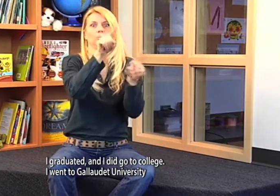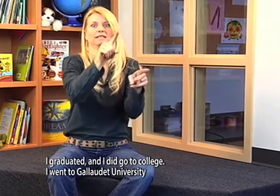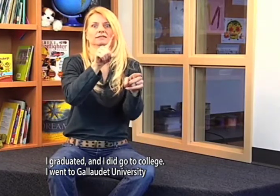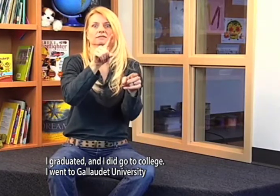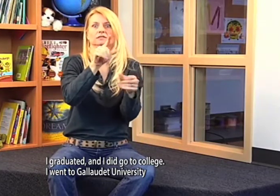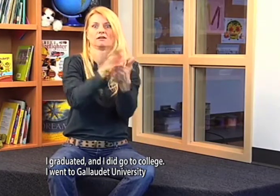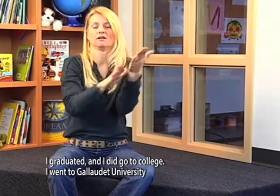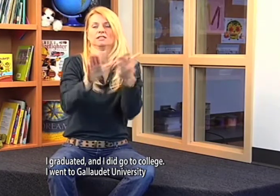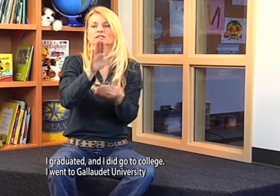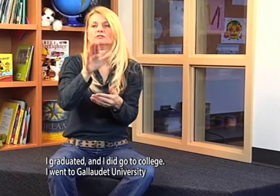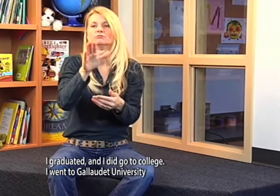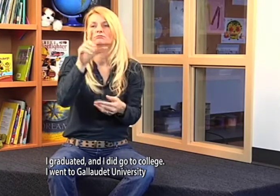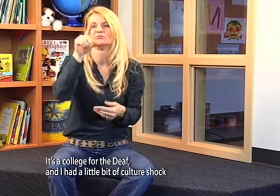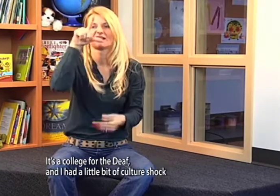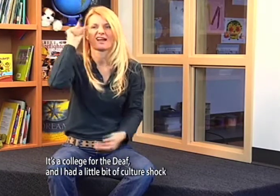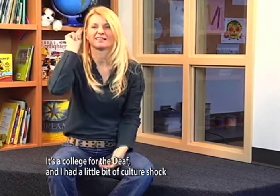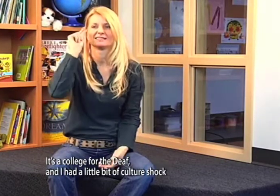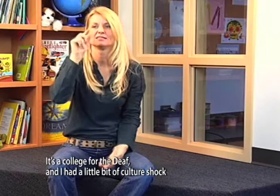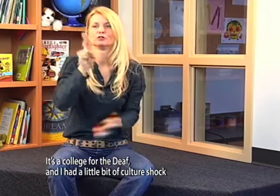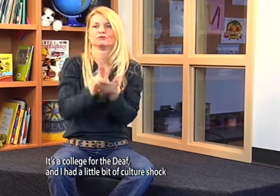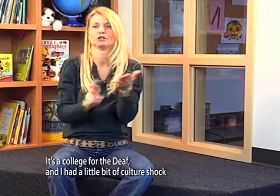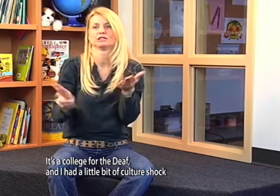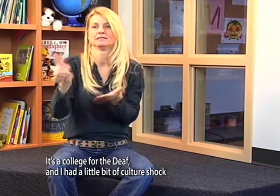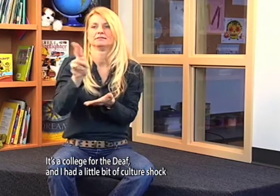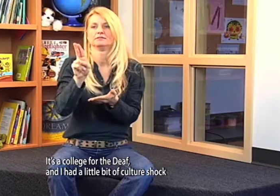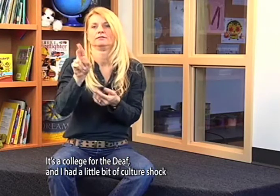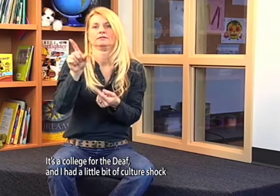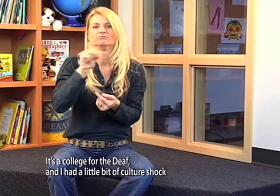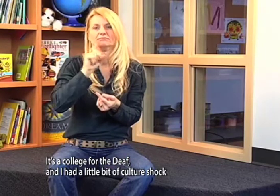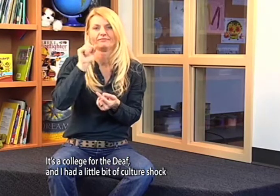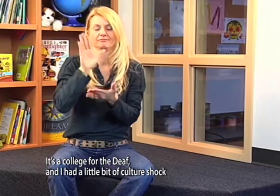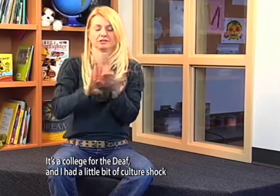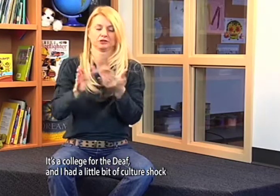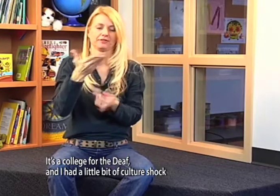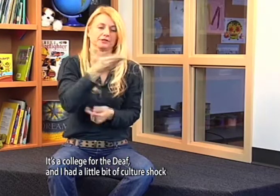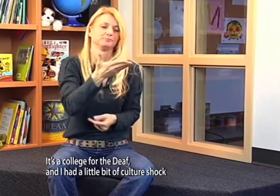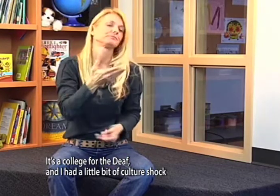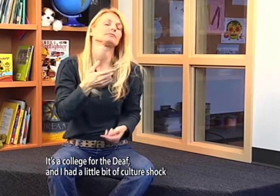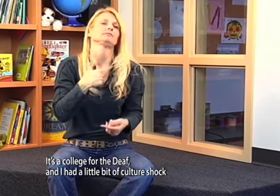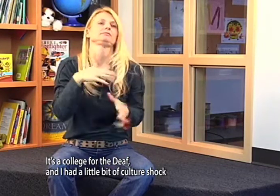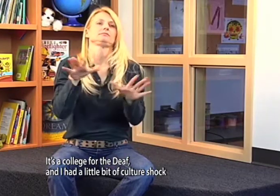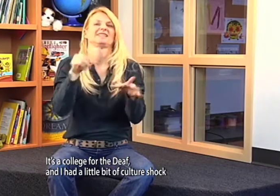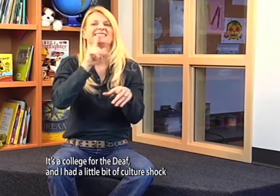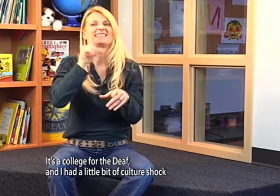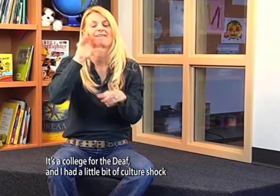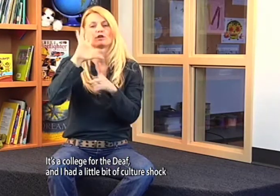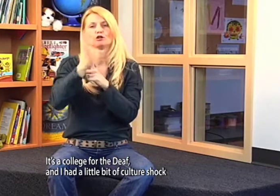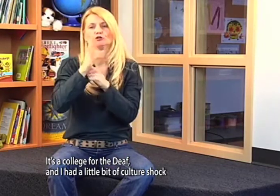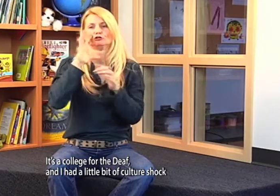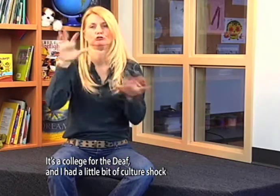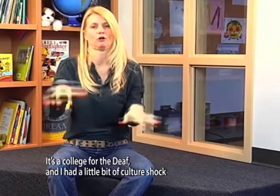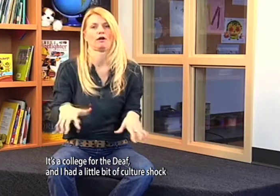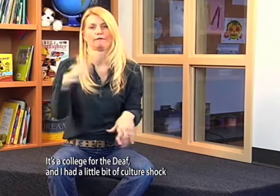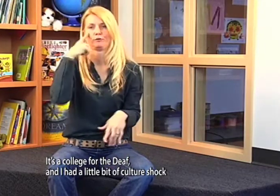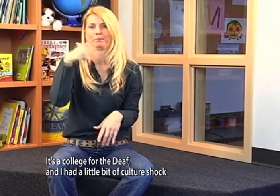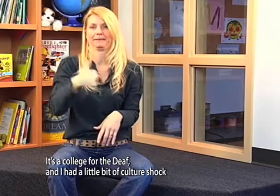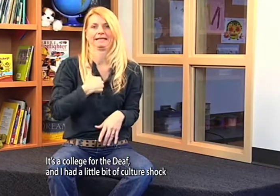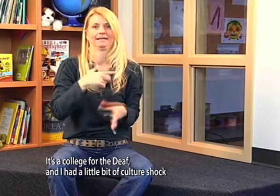I went to Gallaudet University. It's a college for the deaf. And I had a little bit of culture shock